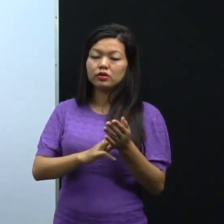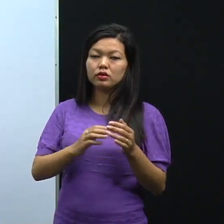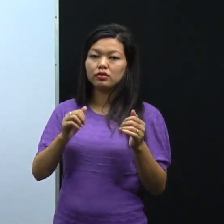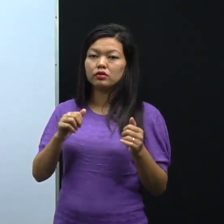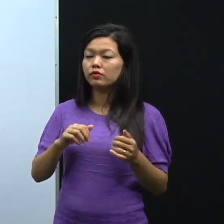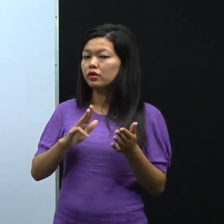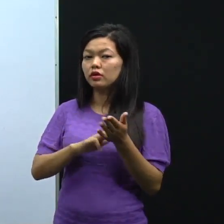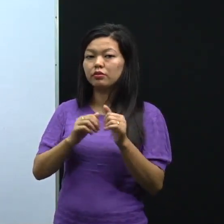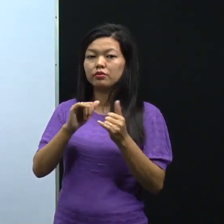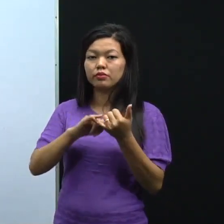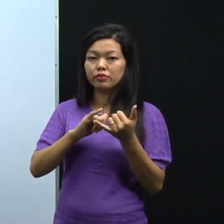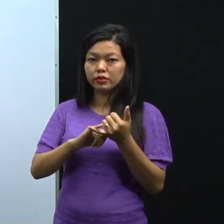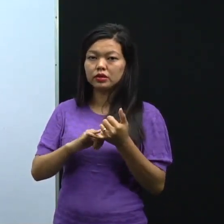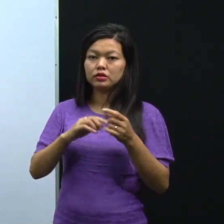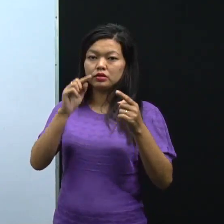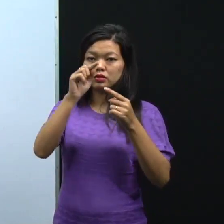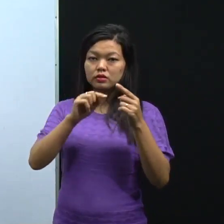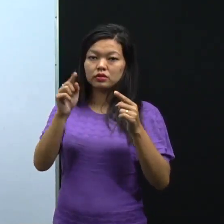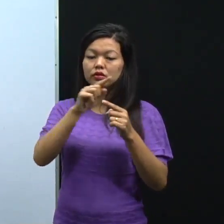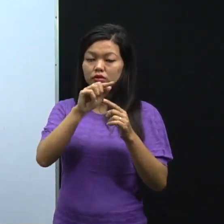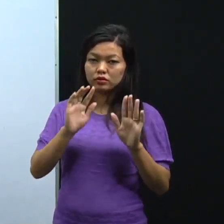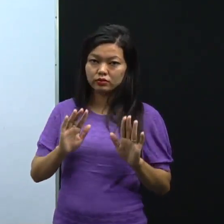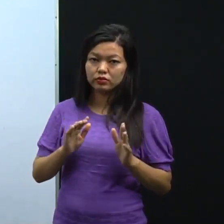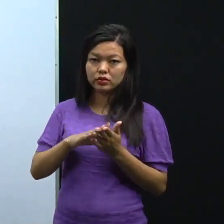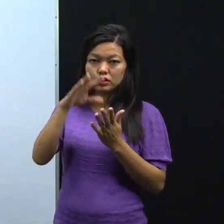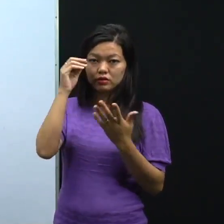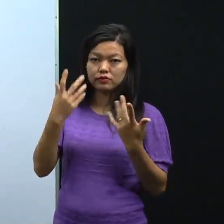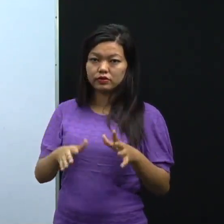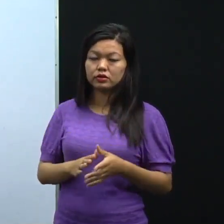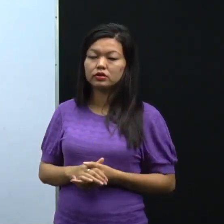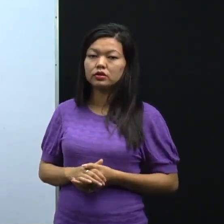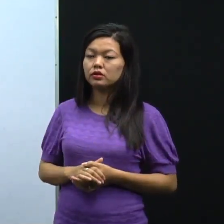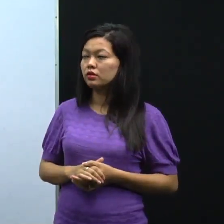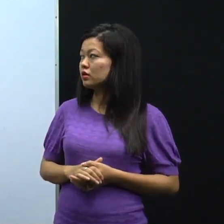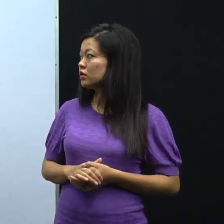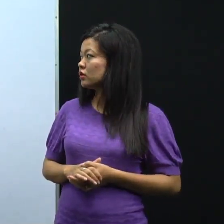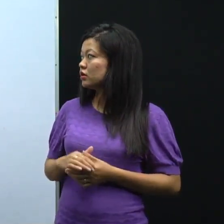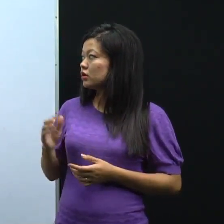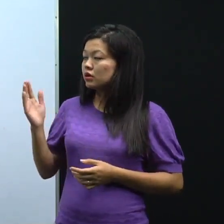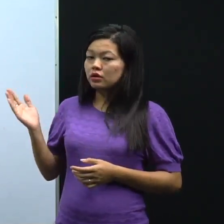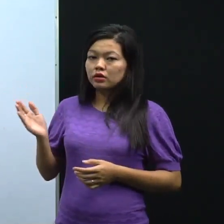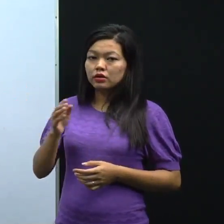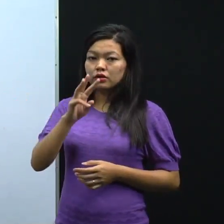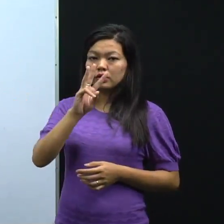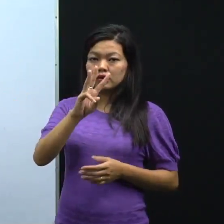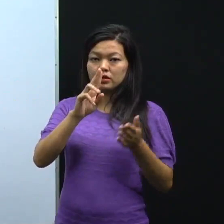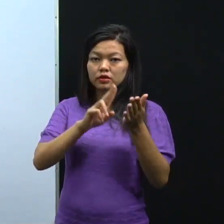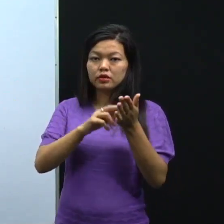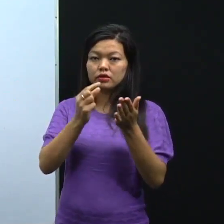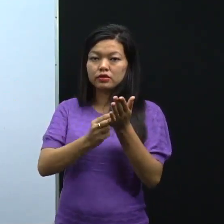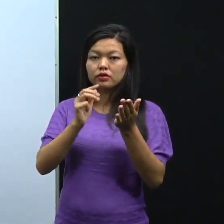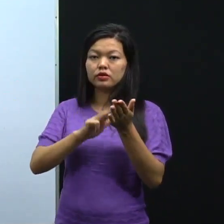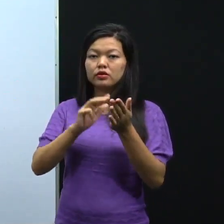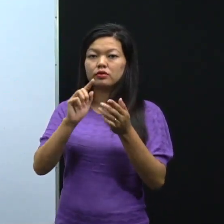second numerical is about conversion. And the third numerical will be to calculate the